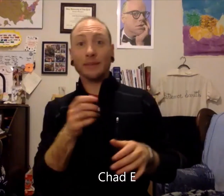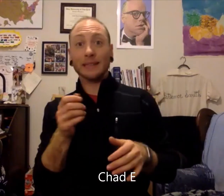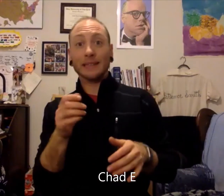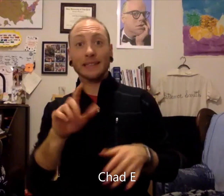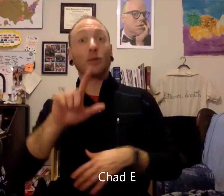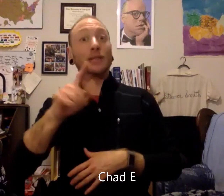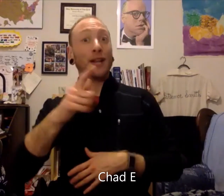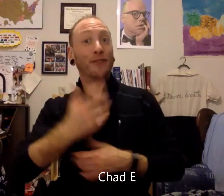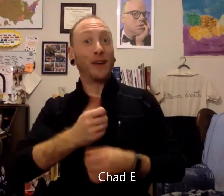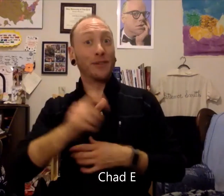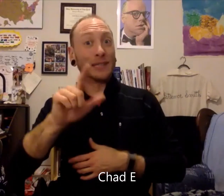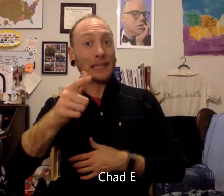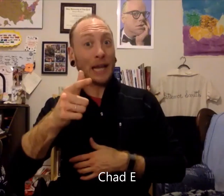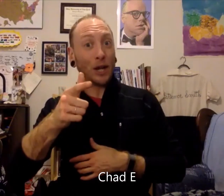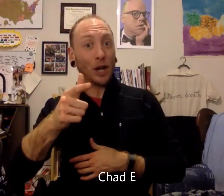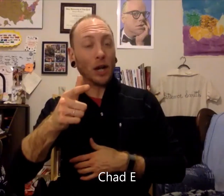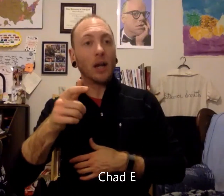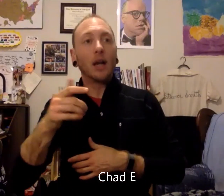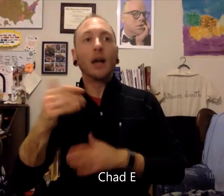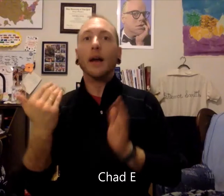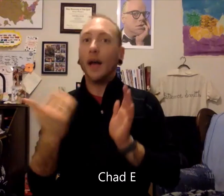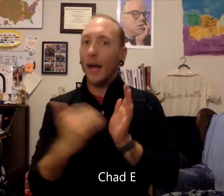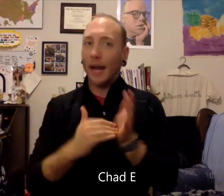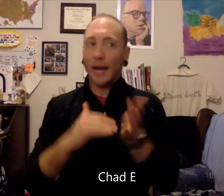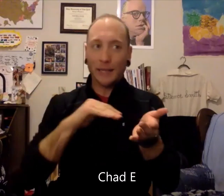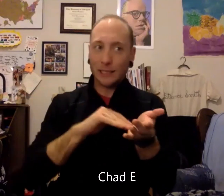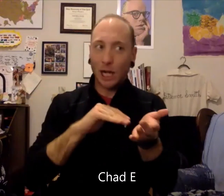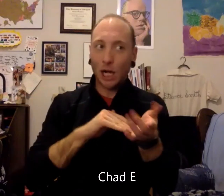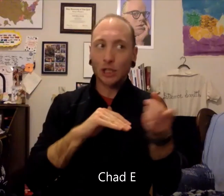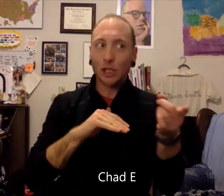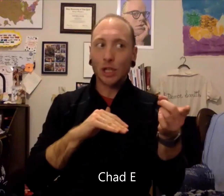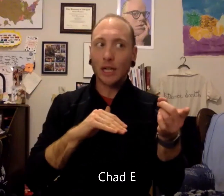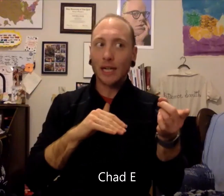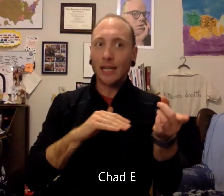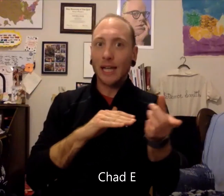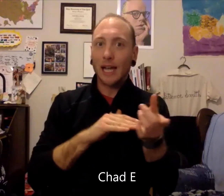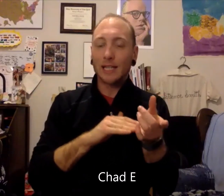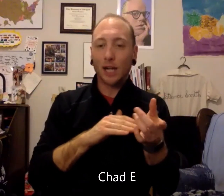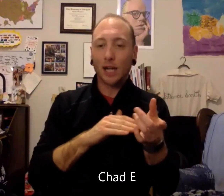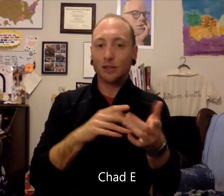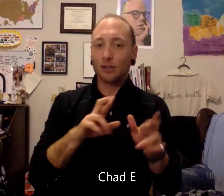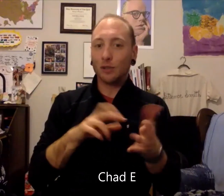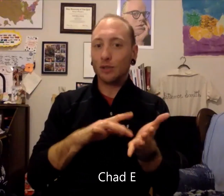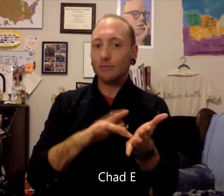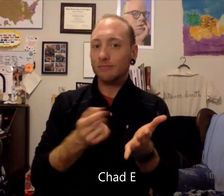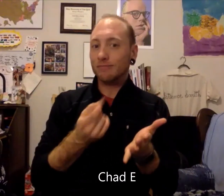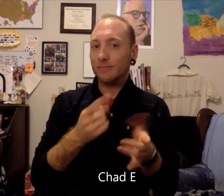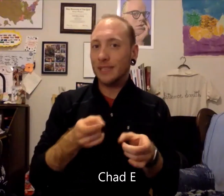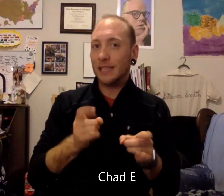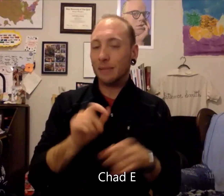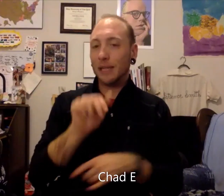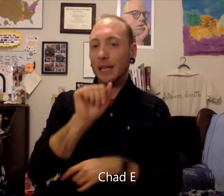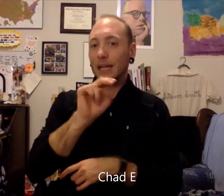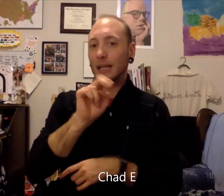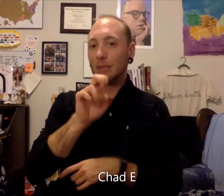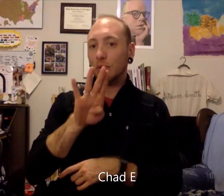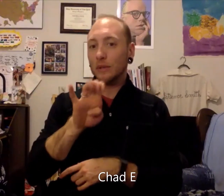on the same doctor's table. He's giving me an exam to put me on Antabuse, and he said that this is pretty serious stuff, that, if you drink